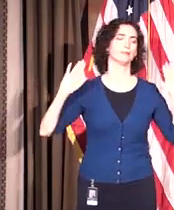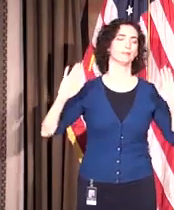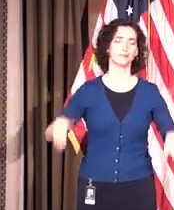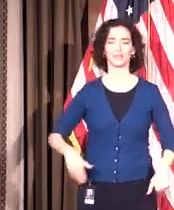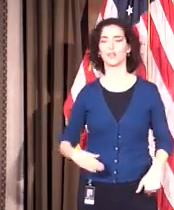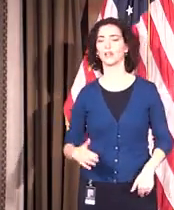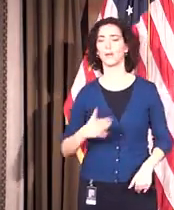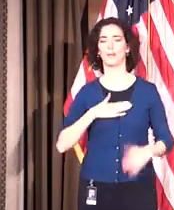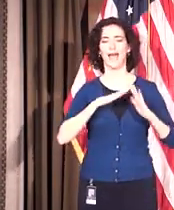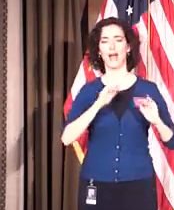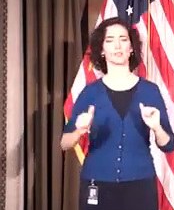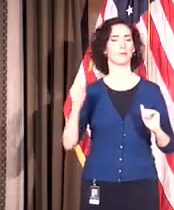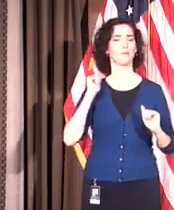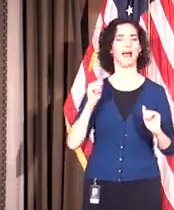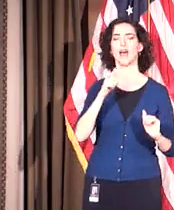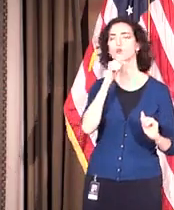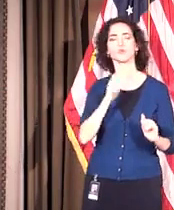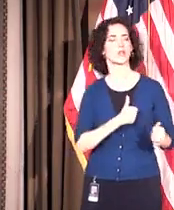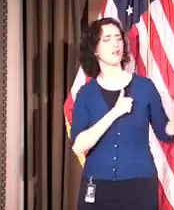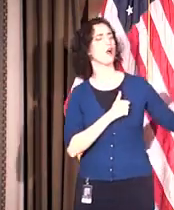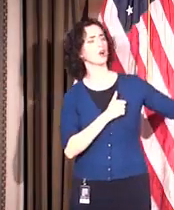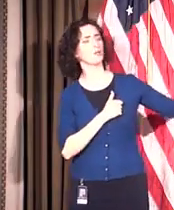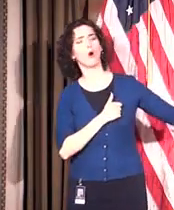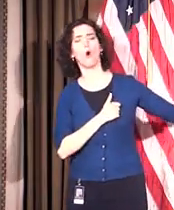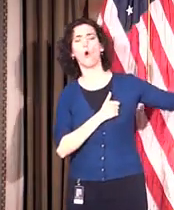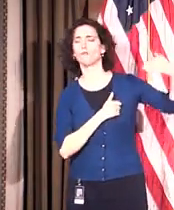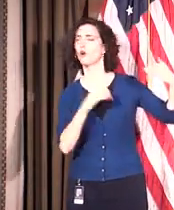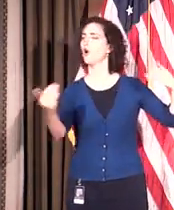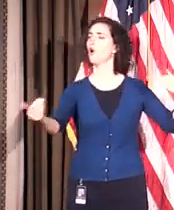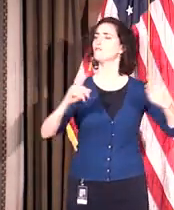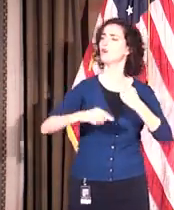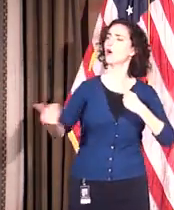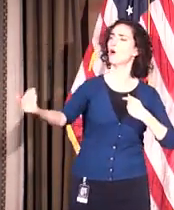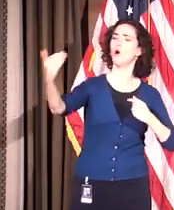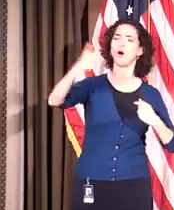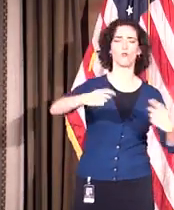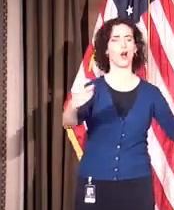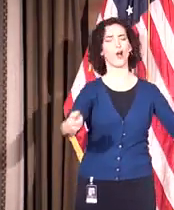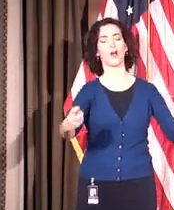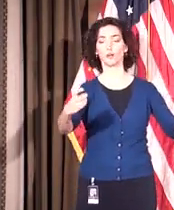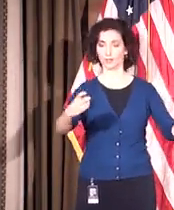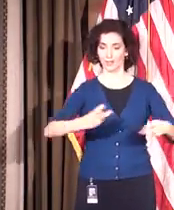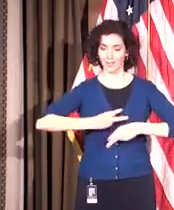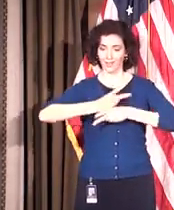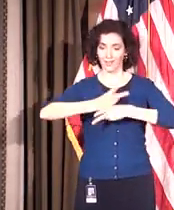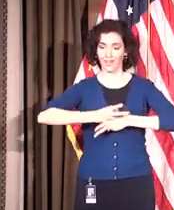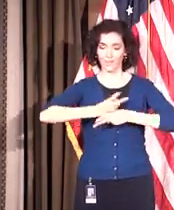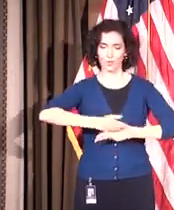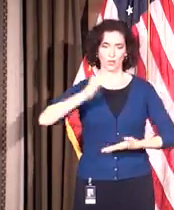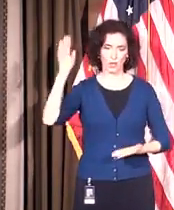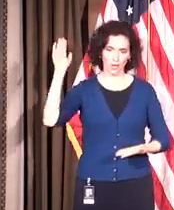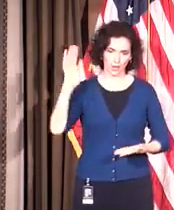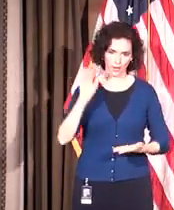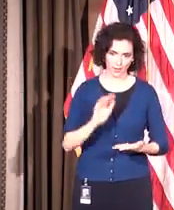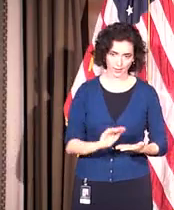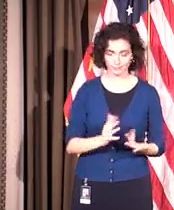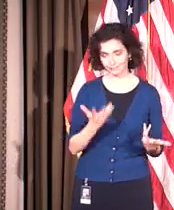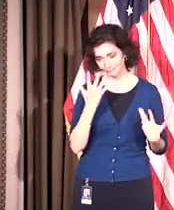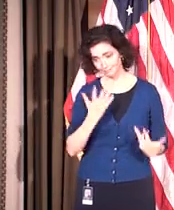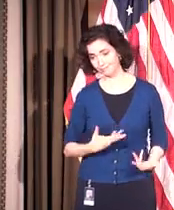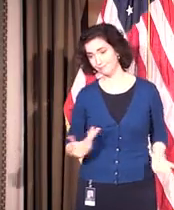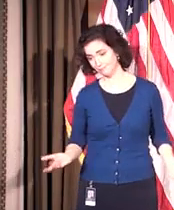a gathering with their neighbor or their friends or their relatives, they're much less likely,